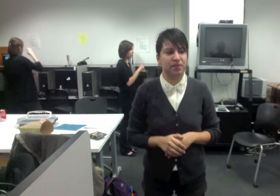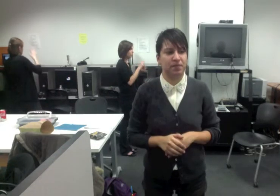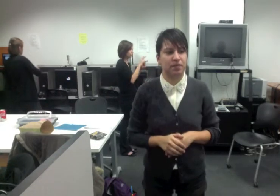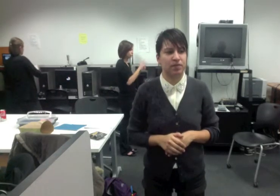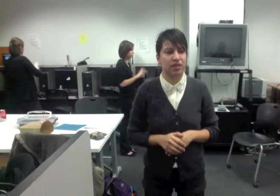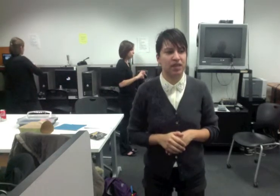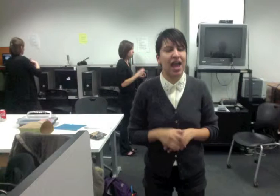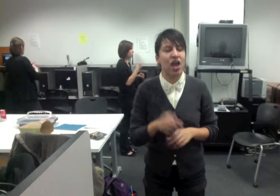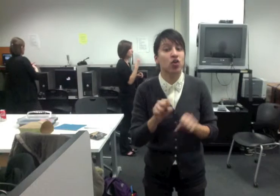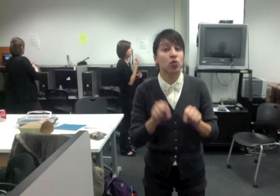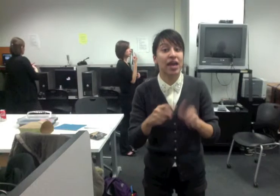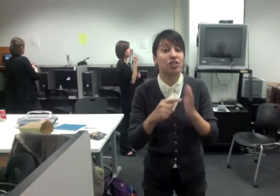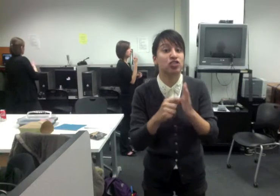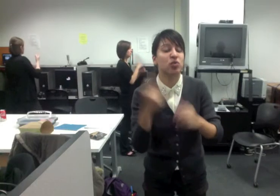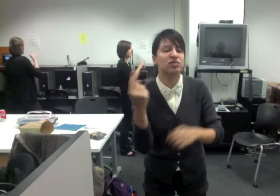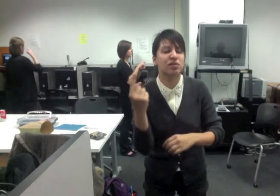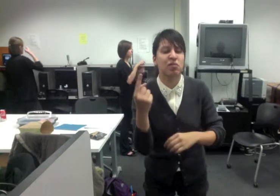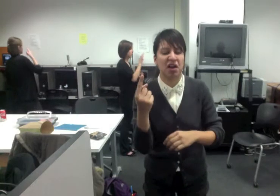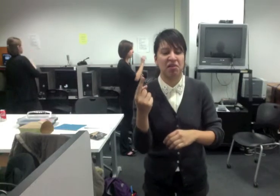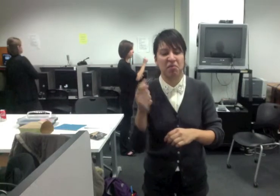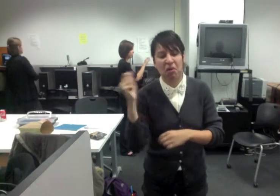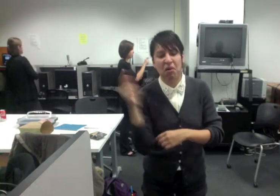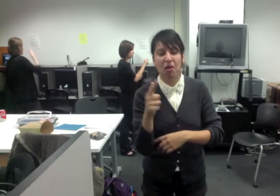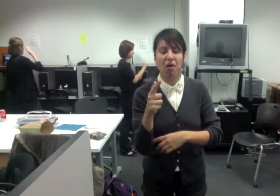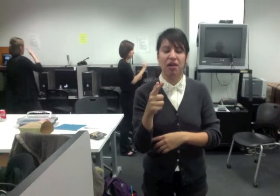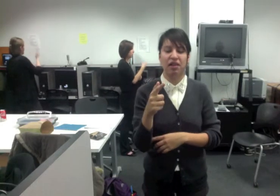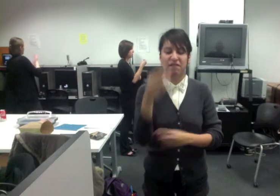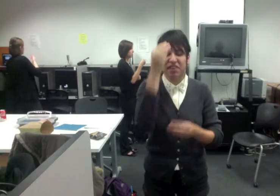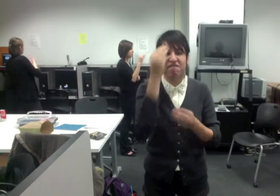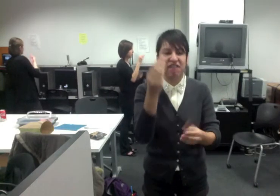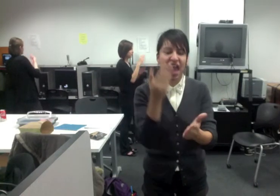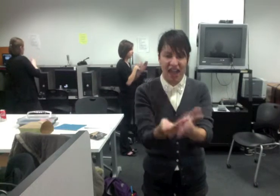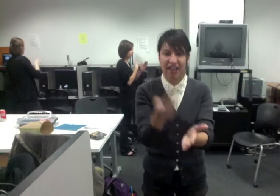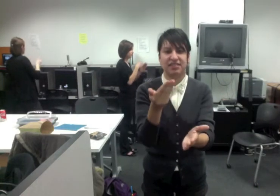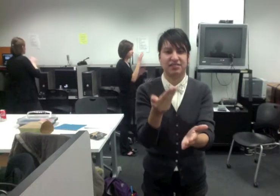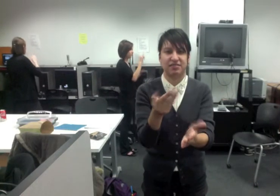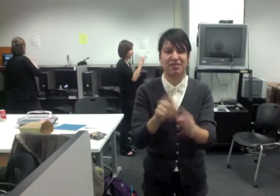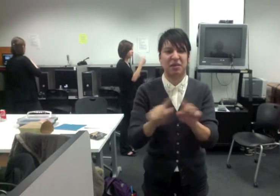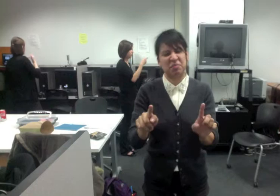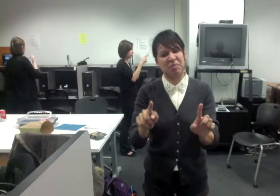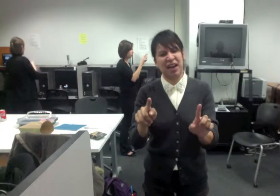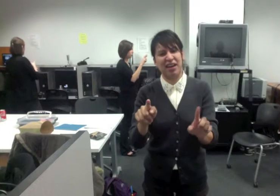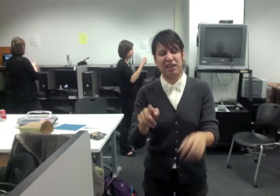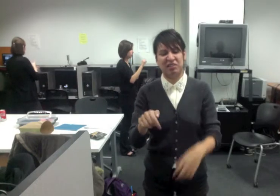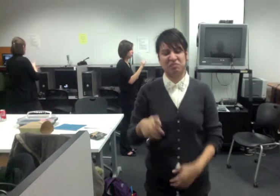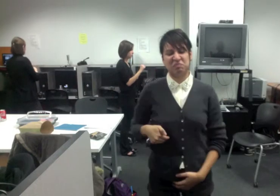facts and details say, but it just doesn't feel right. Why would we use that verb? It doesn't feel right. Because the part of the brain that controls